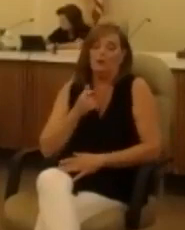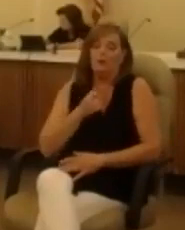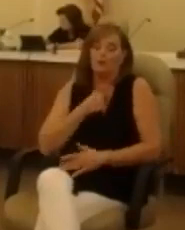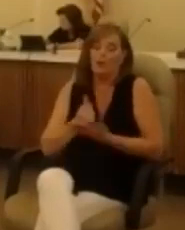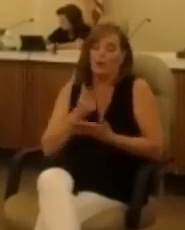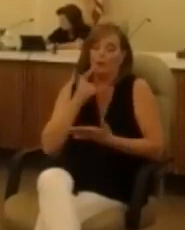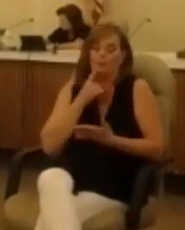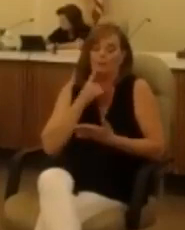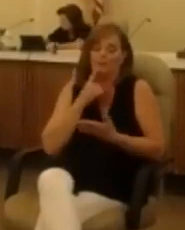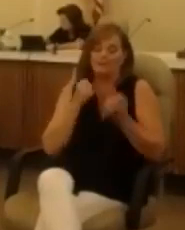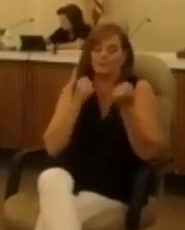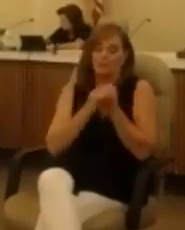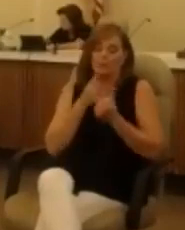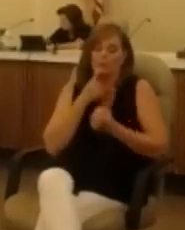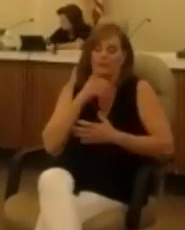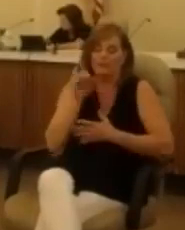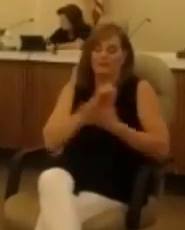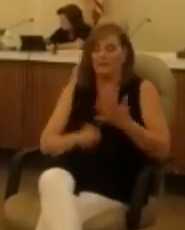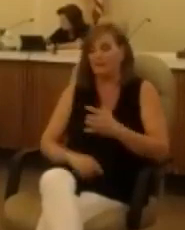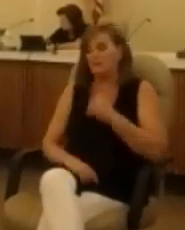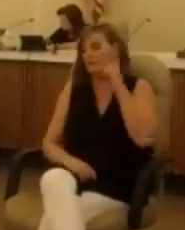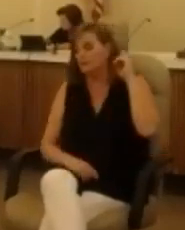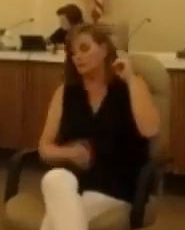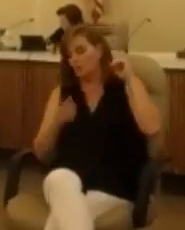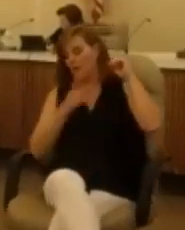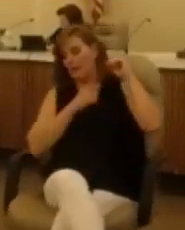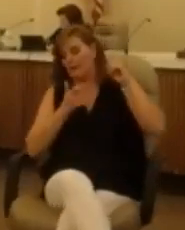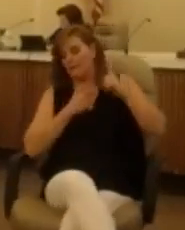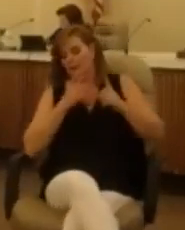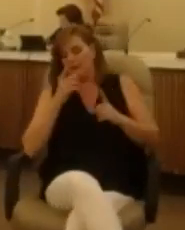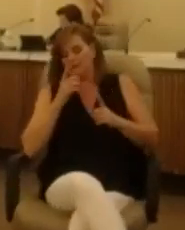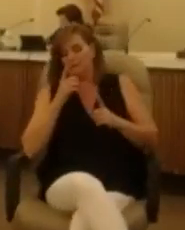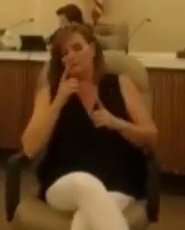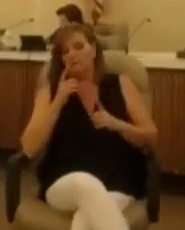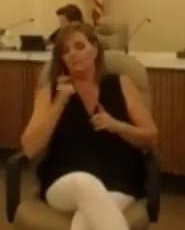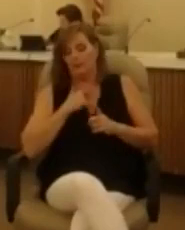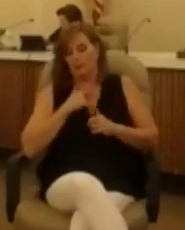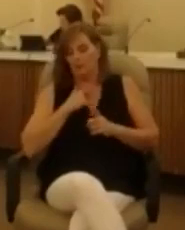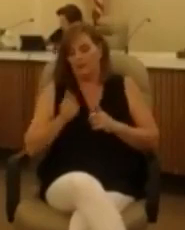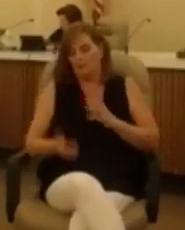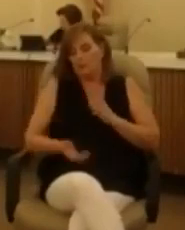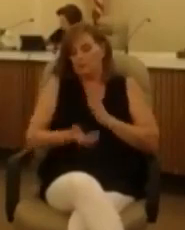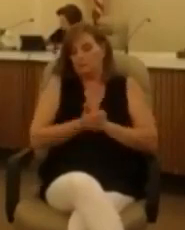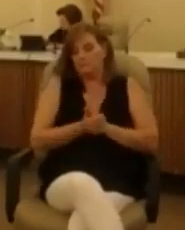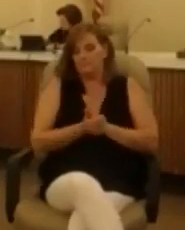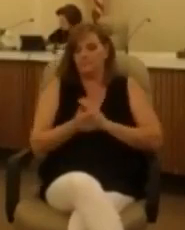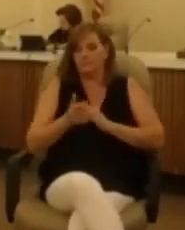So I make a motion that we amend the current resolution to include the stipulations